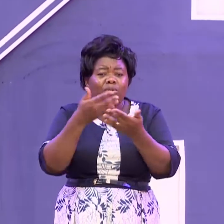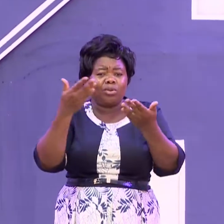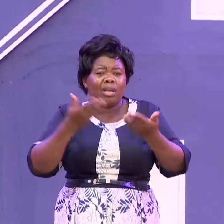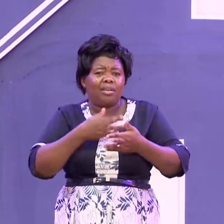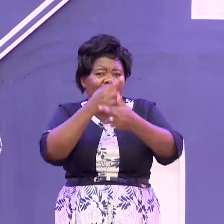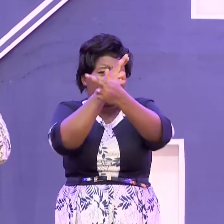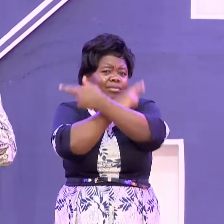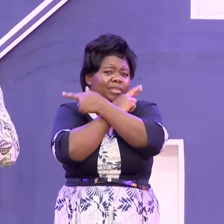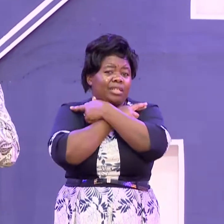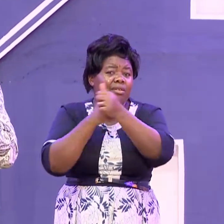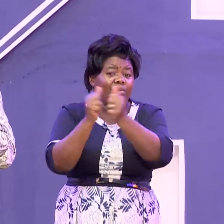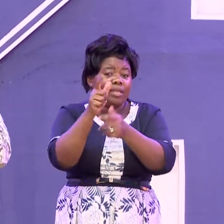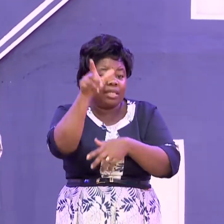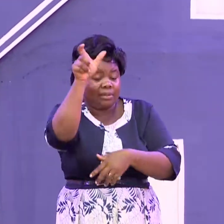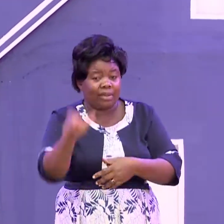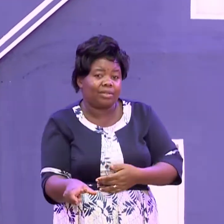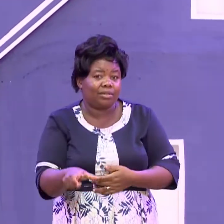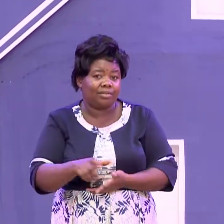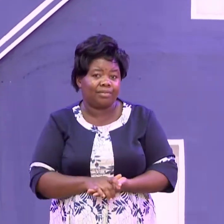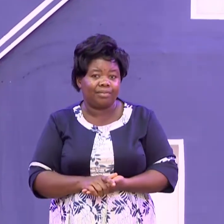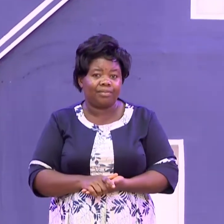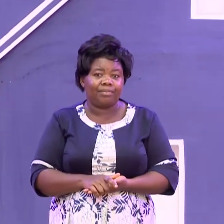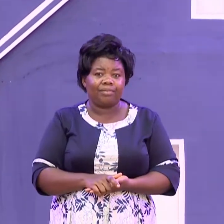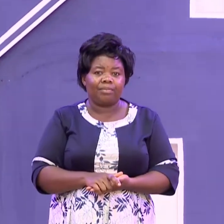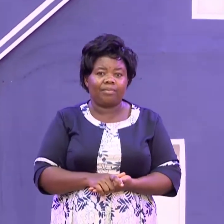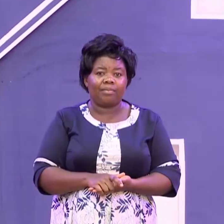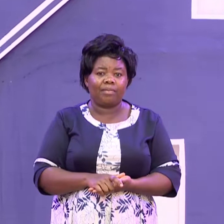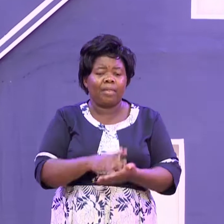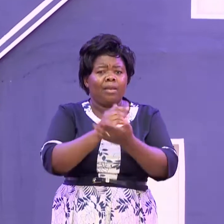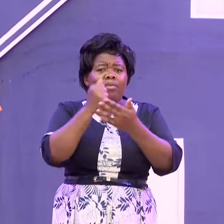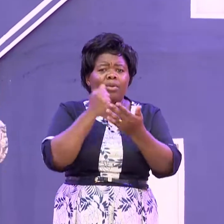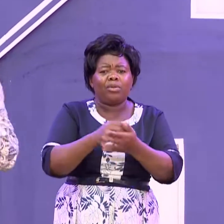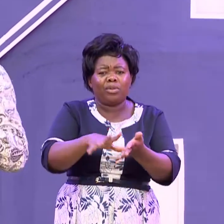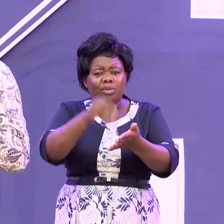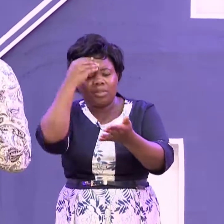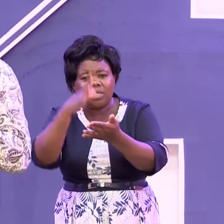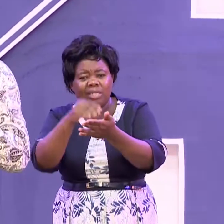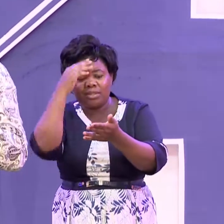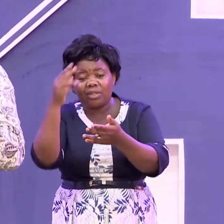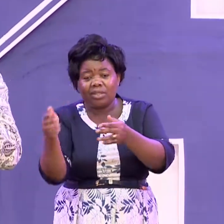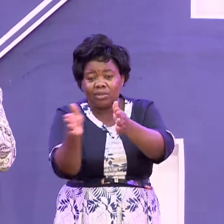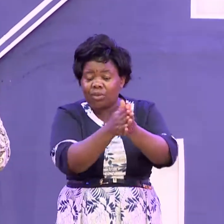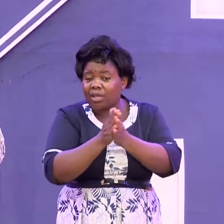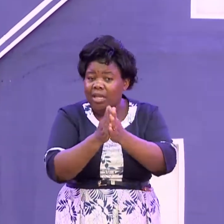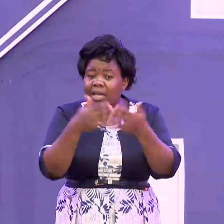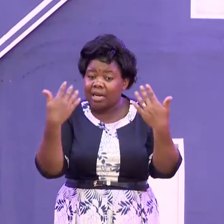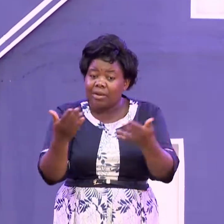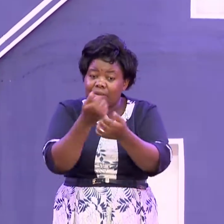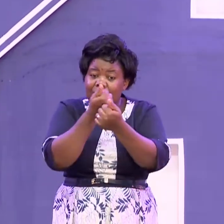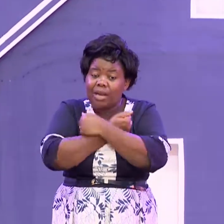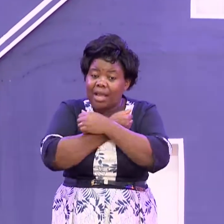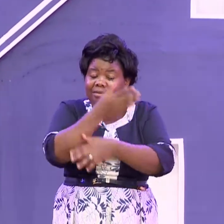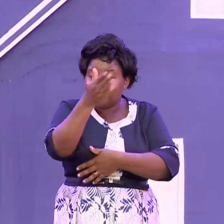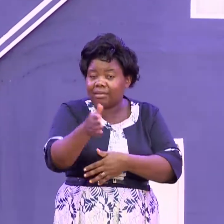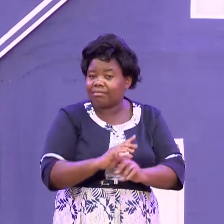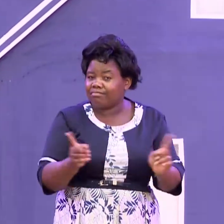Si kubanga muli ba bachika kye kimu. Because you studied together. Kubanga mwasoma mwenna. So you have love for them. Kakati